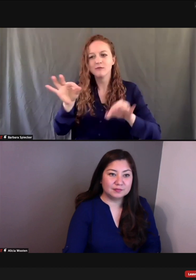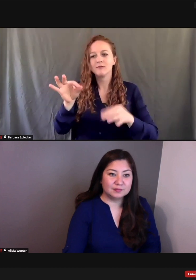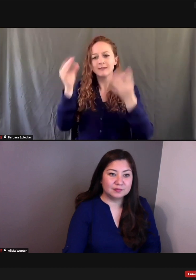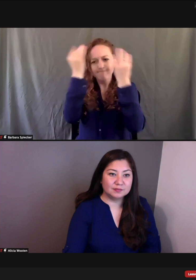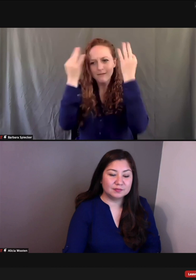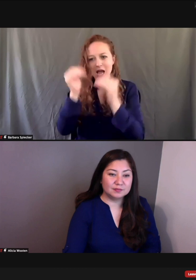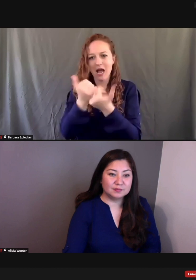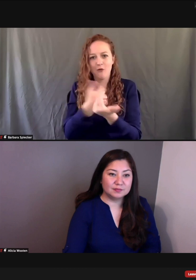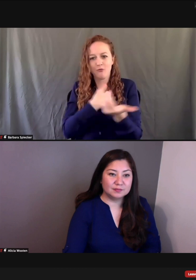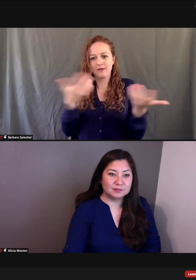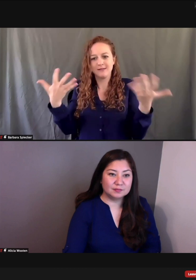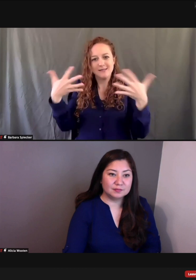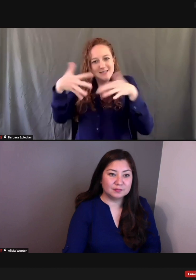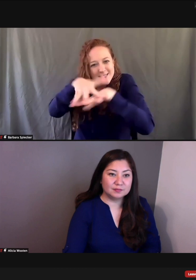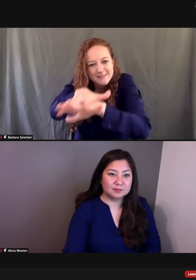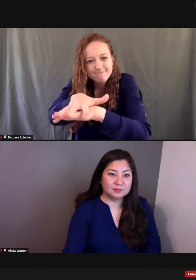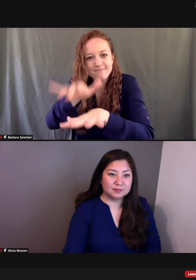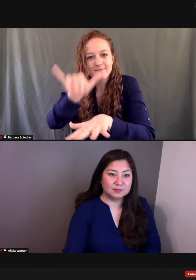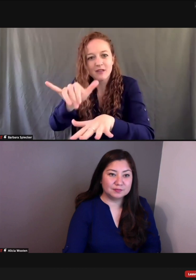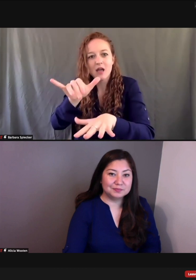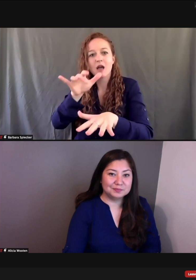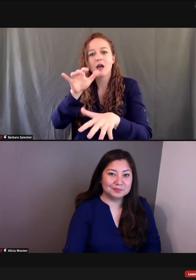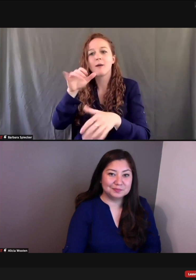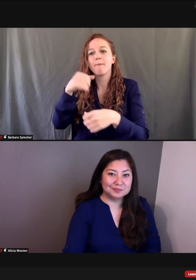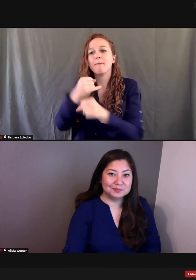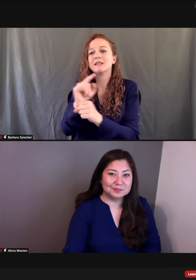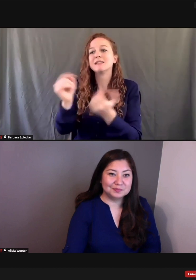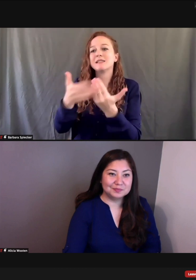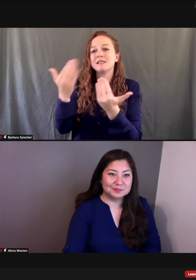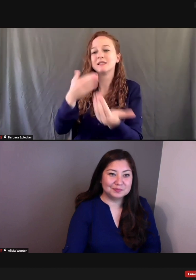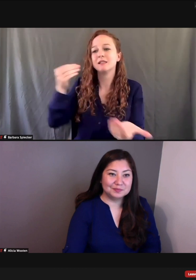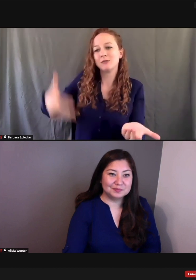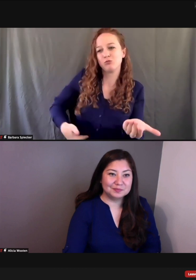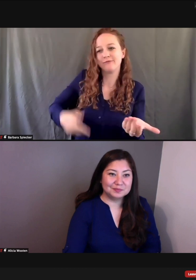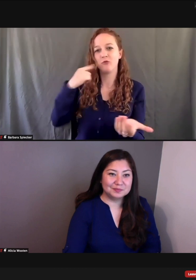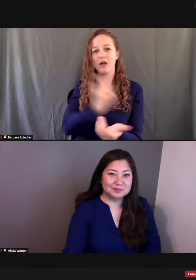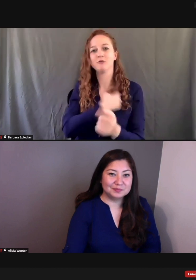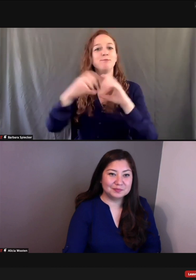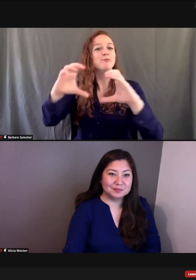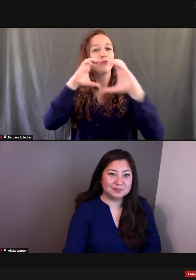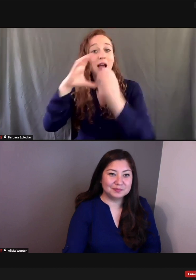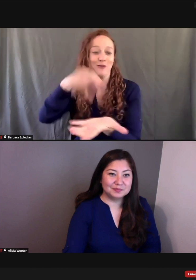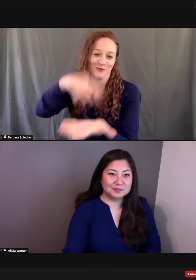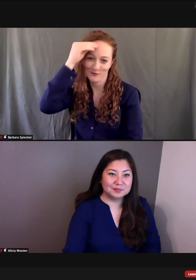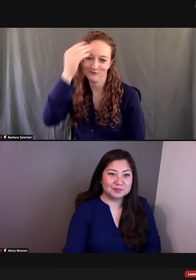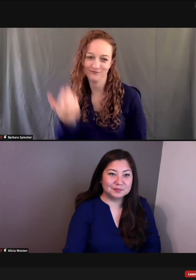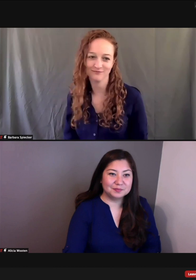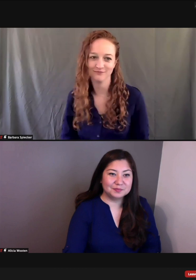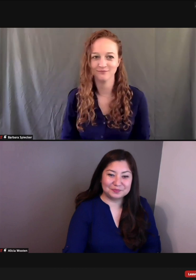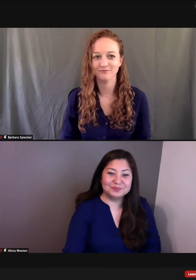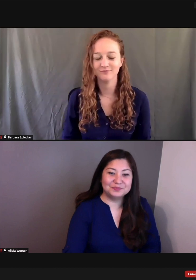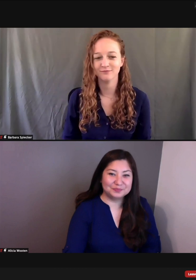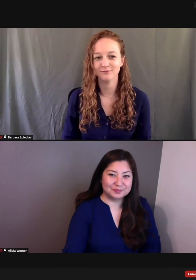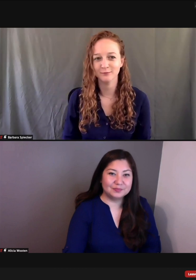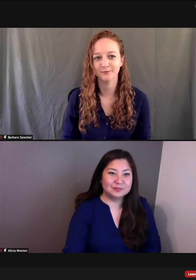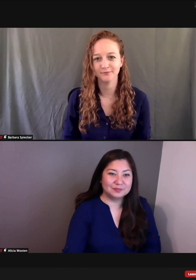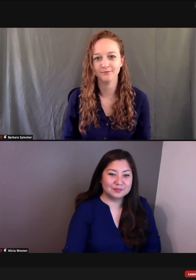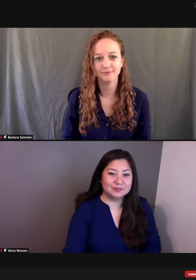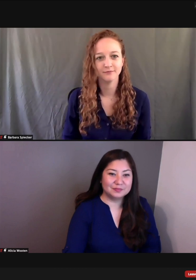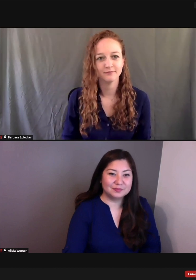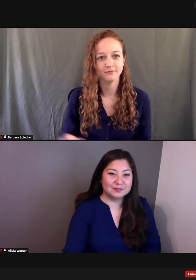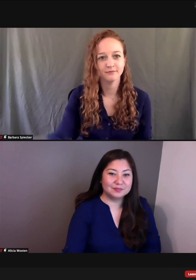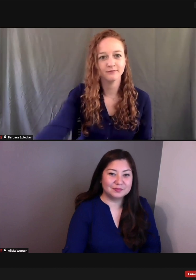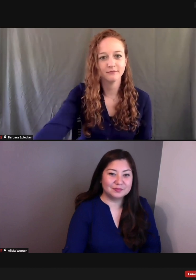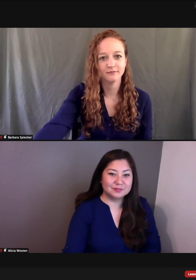students to learn and understand STEM concepts. So assimilating our identity, our intuition is a little